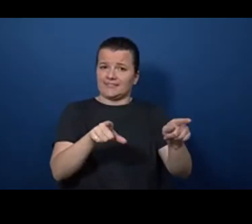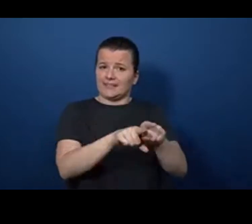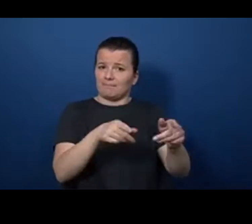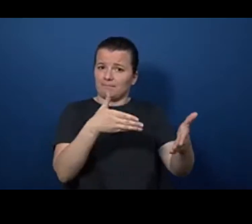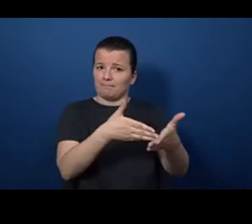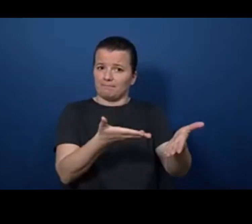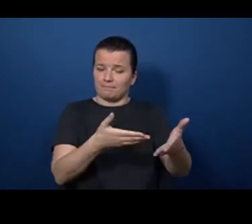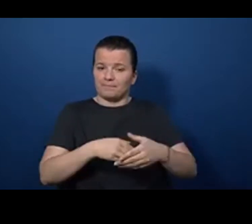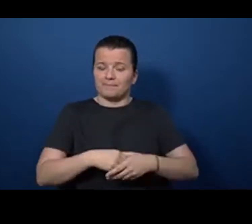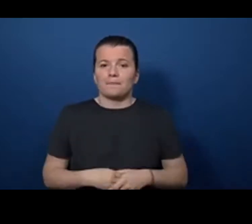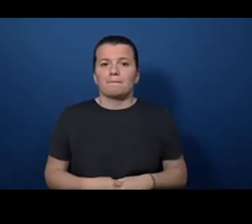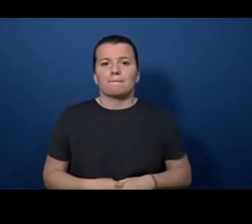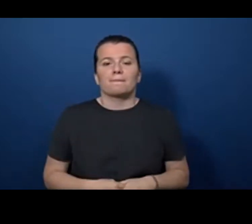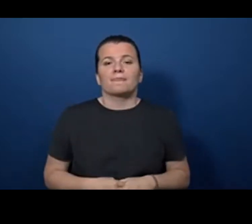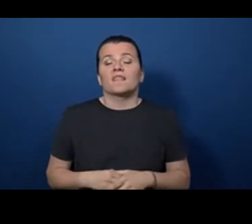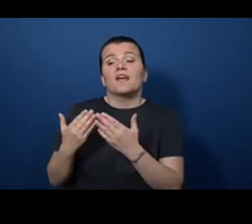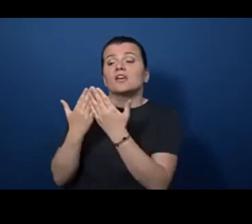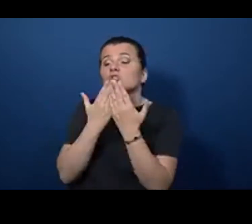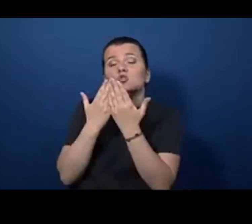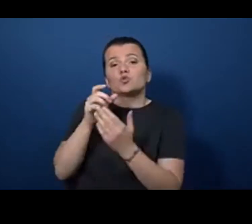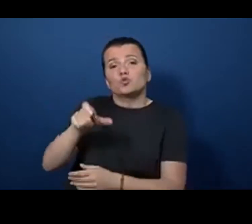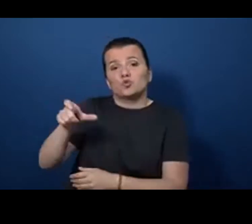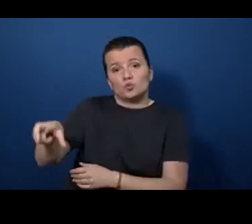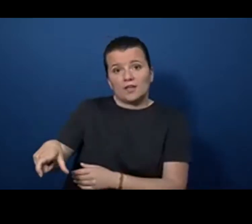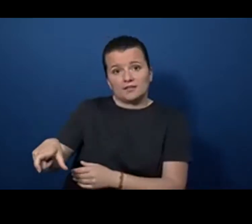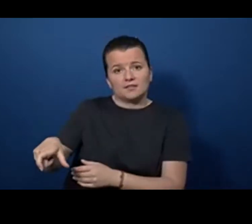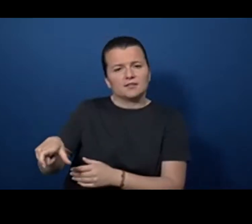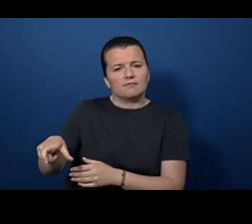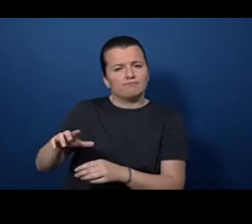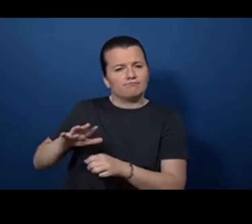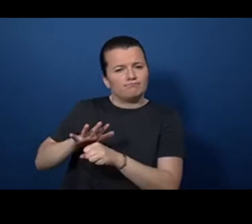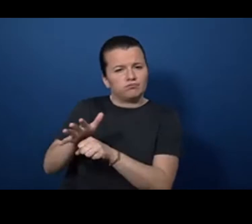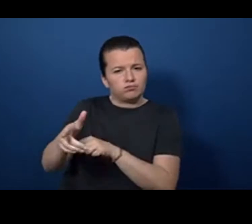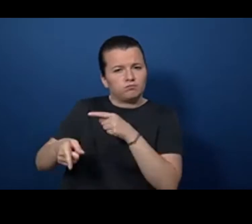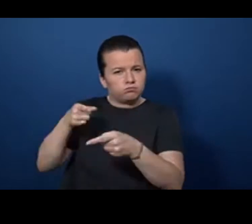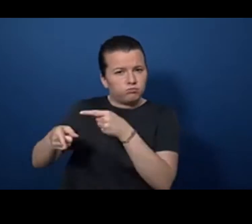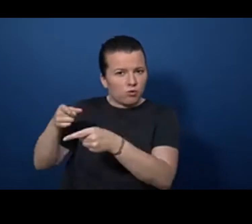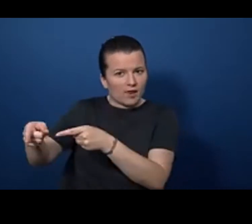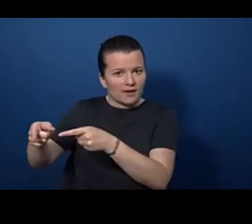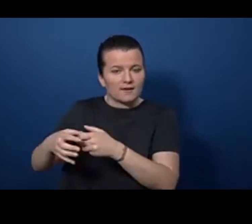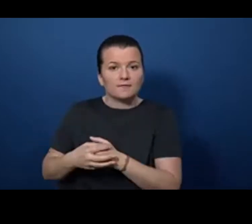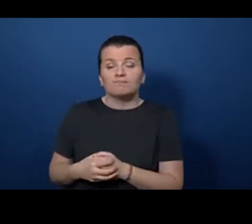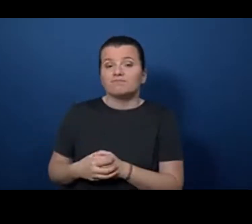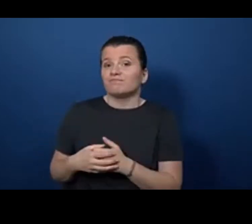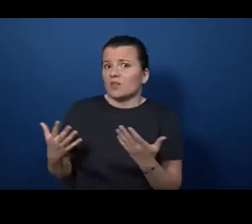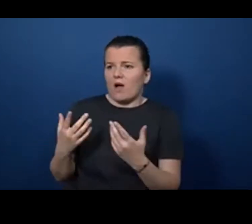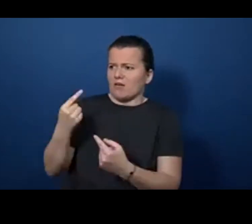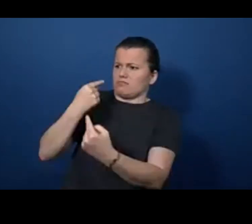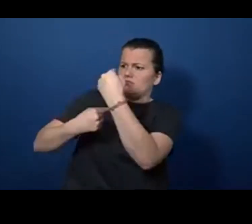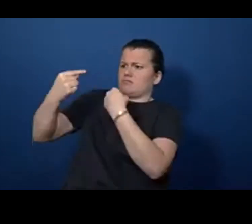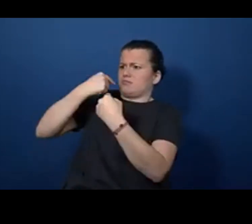students who are experiencing bullying are suffering for attacks on their personal integrity,